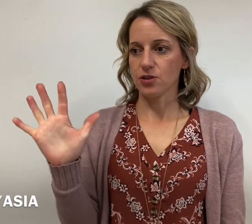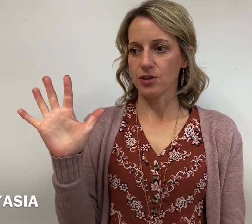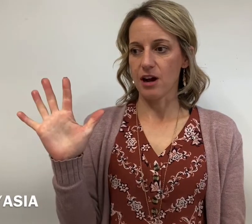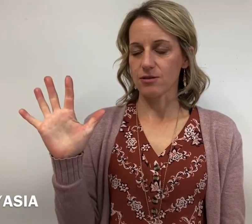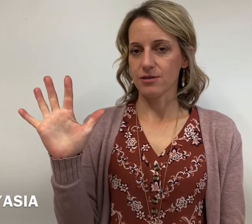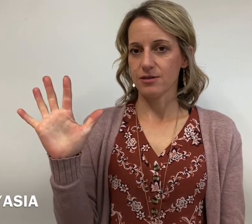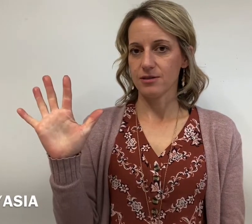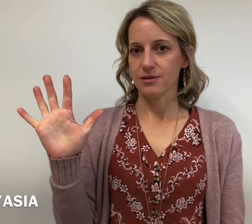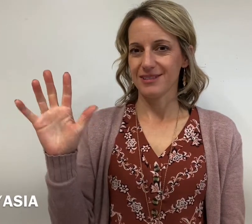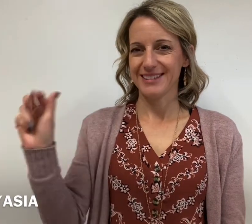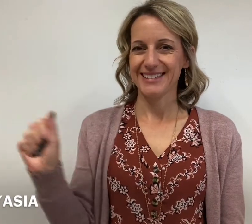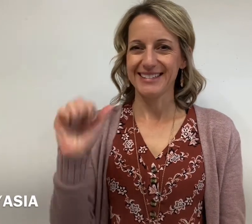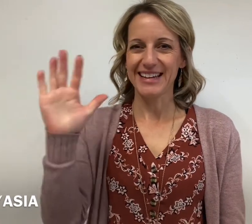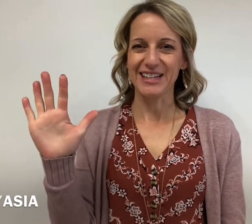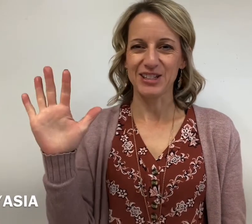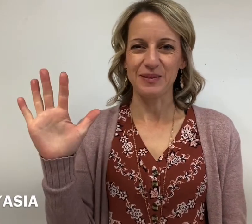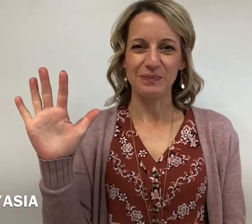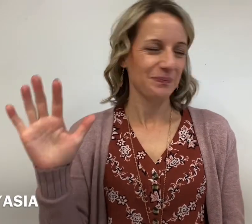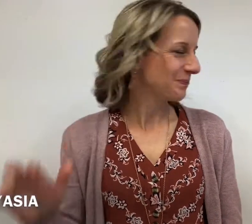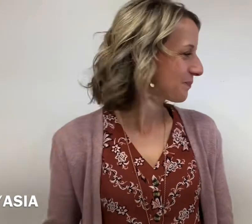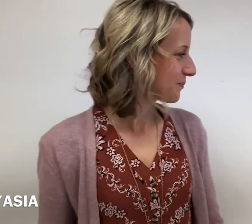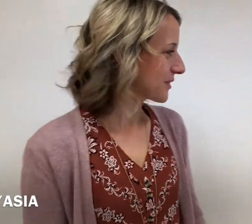out, Asia.